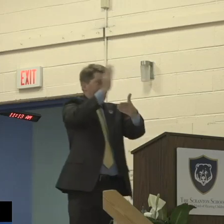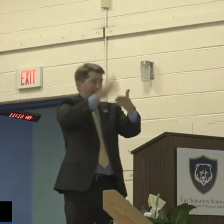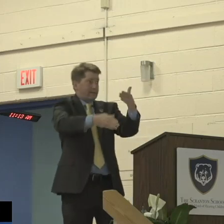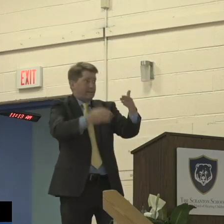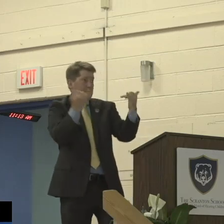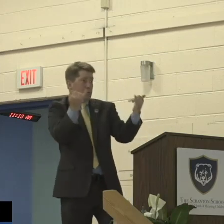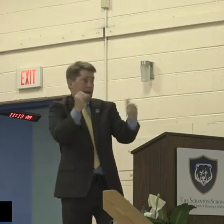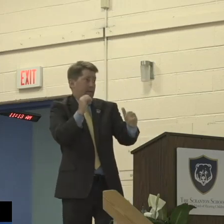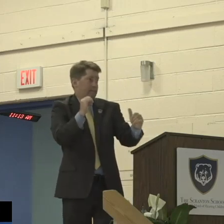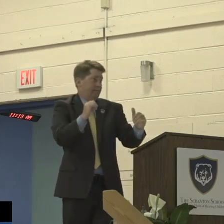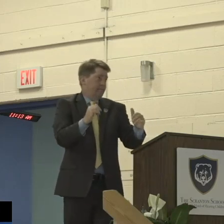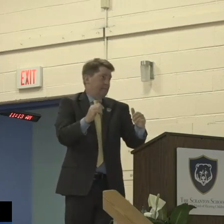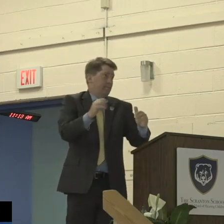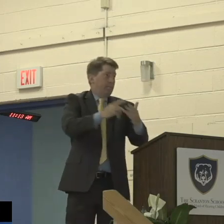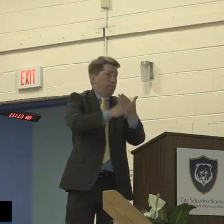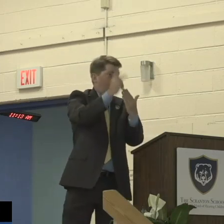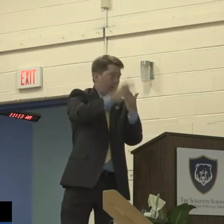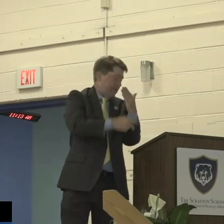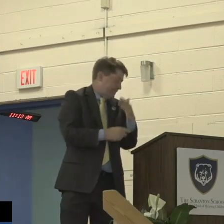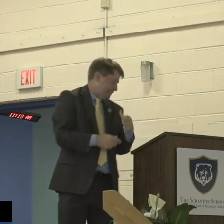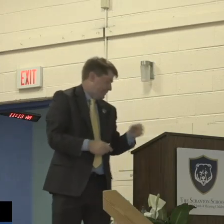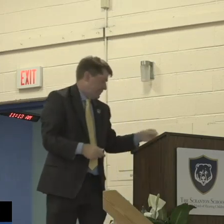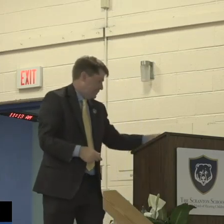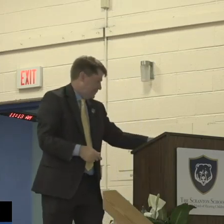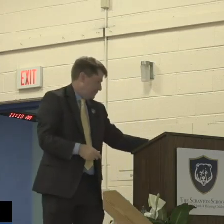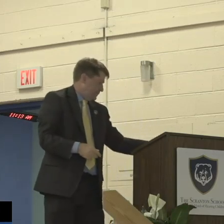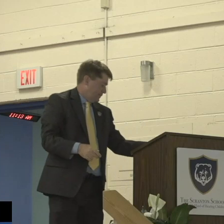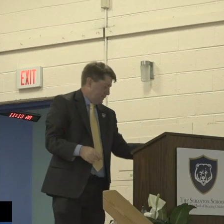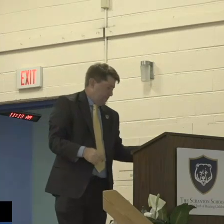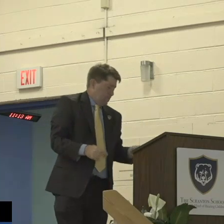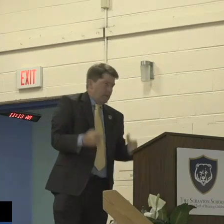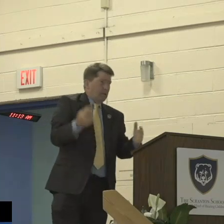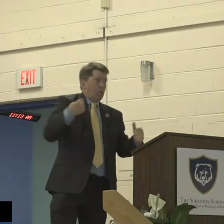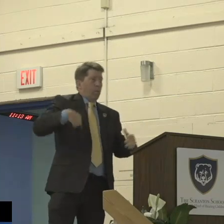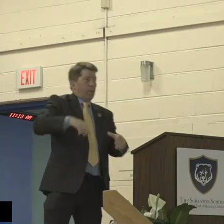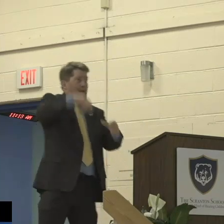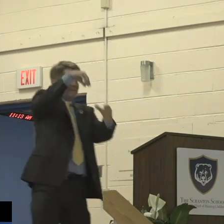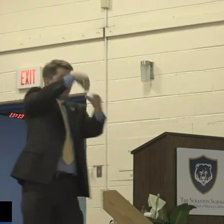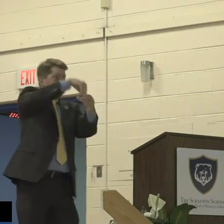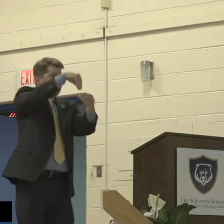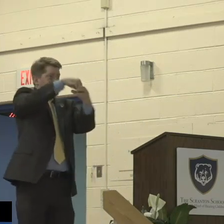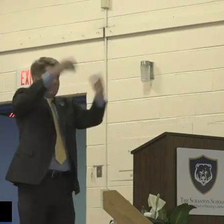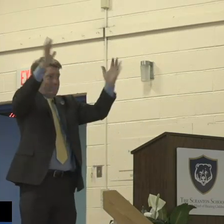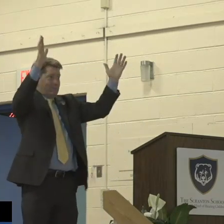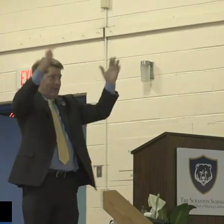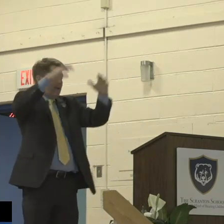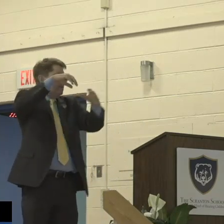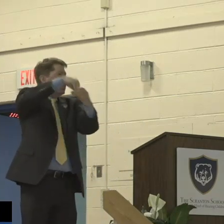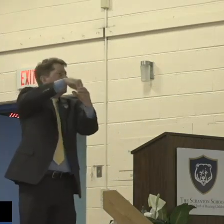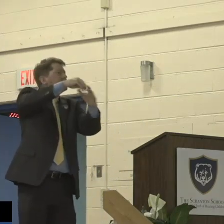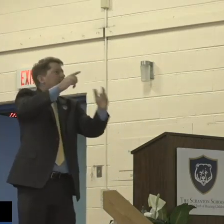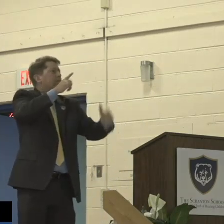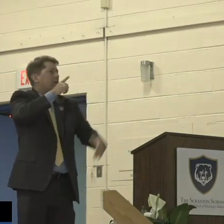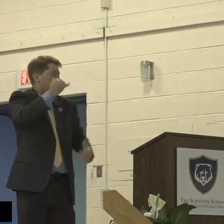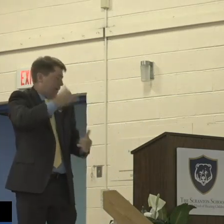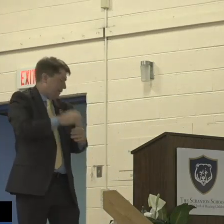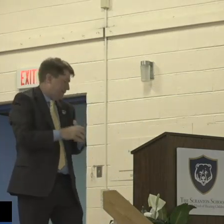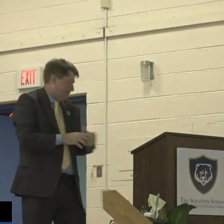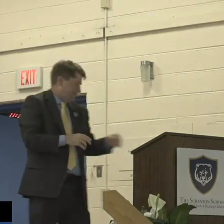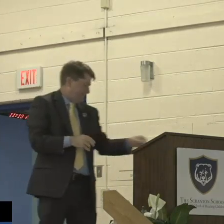All right. So this concludes our program for today. We are going to be inside today for